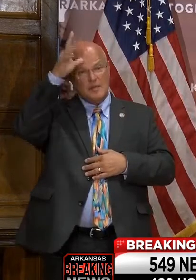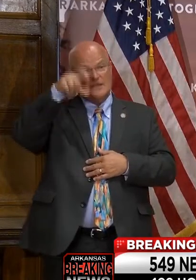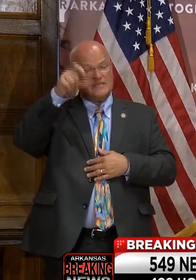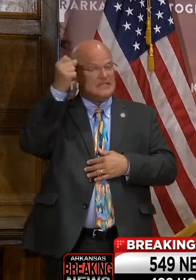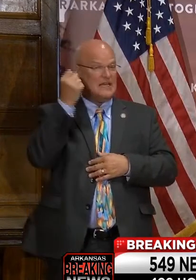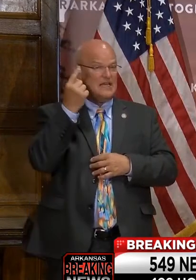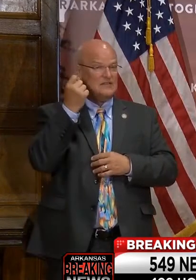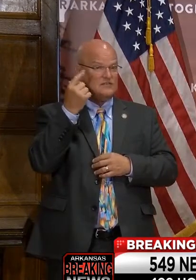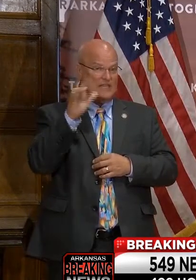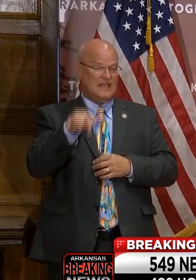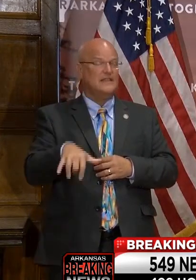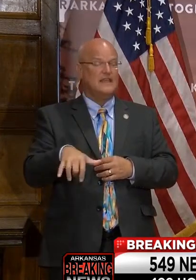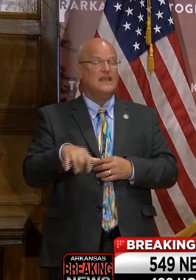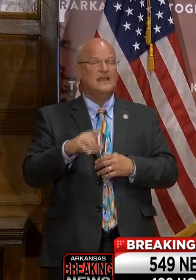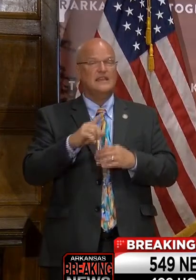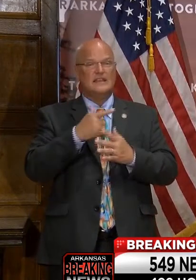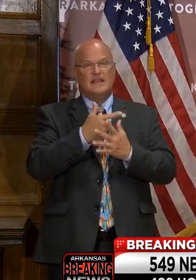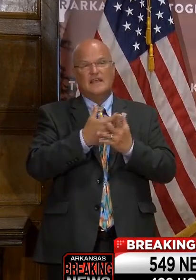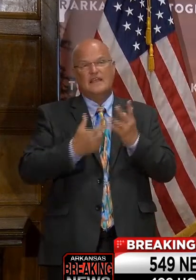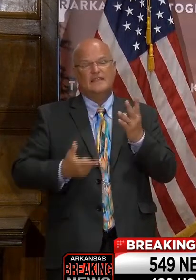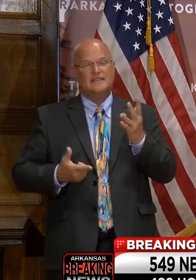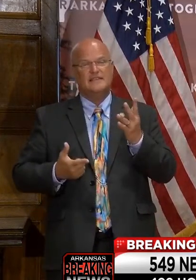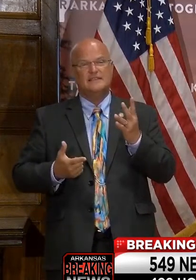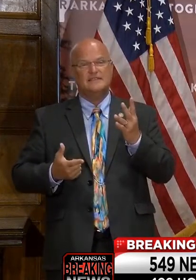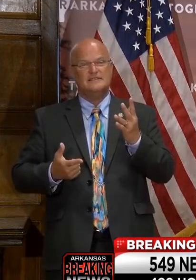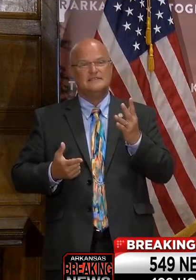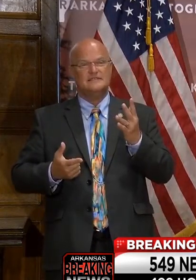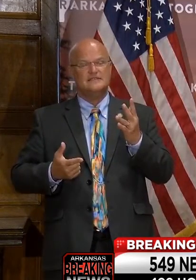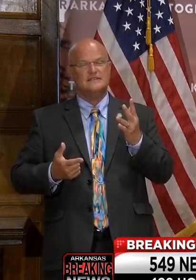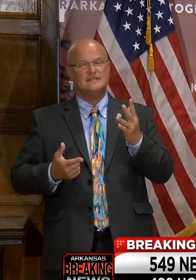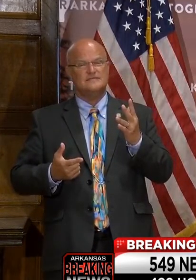to understand that these are